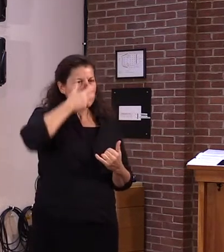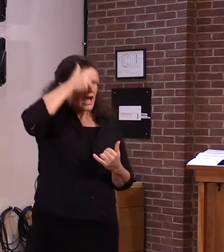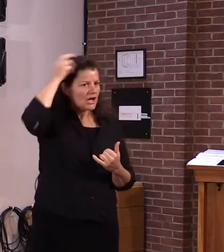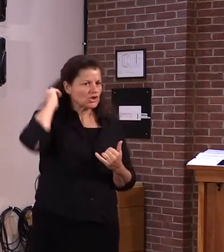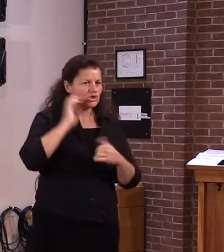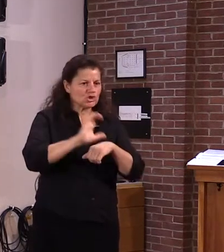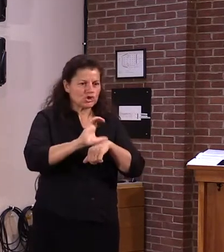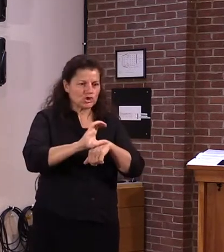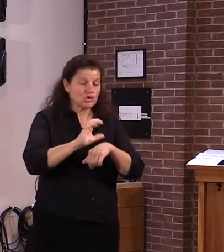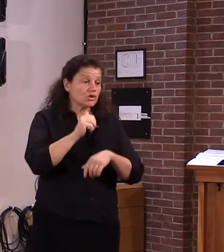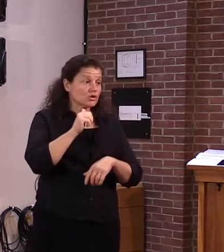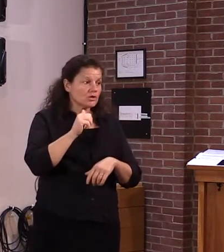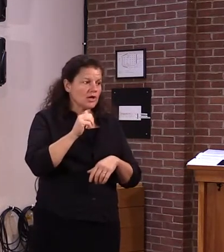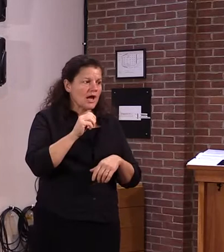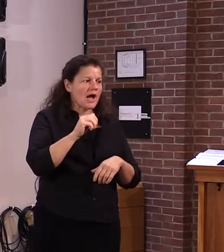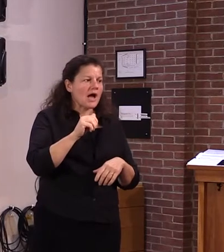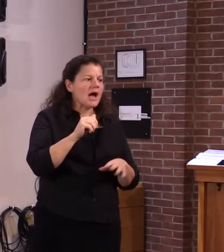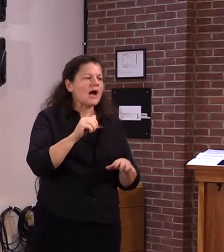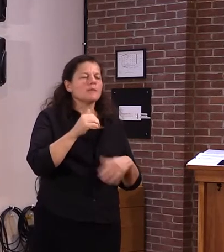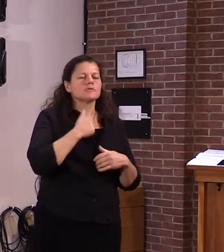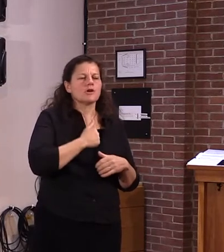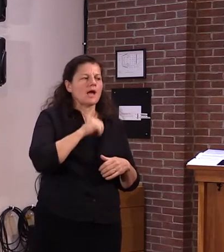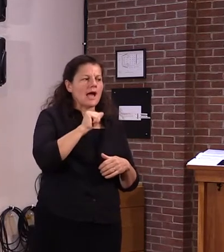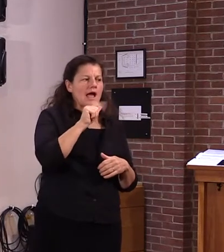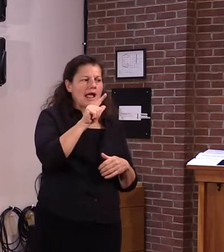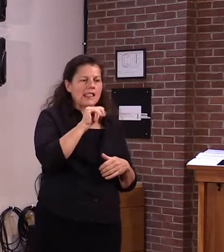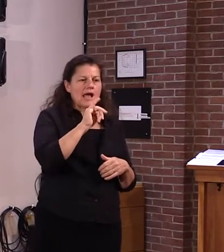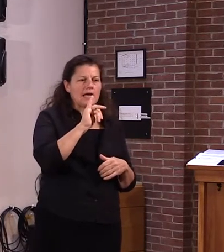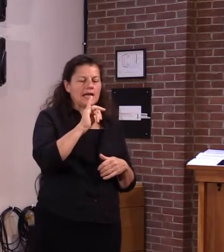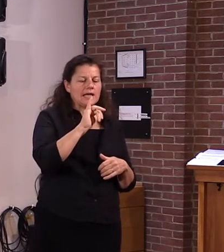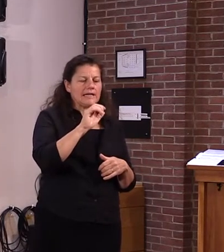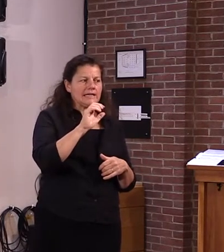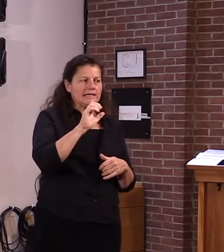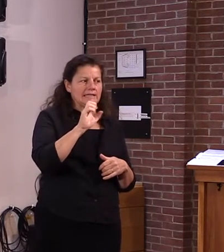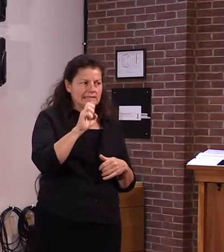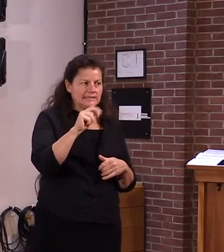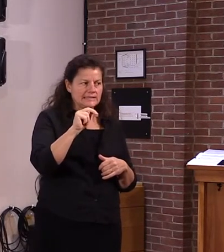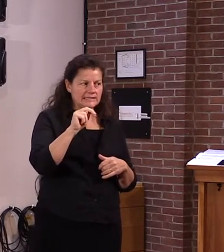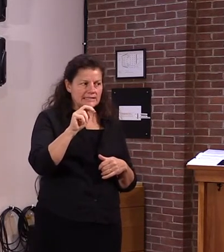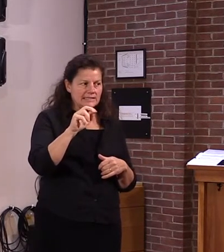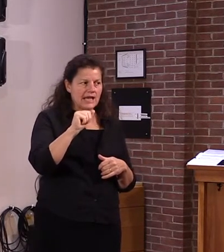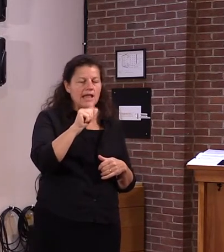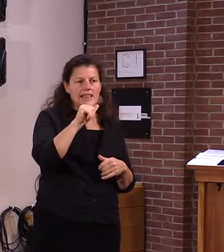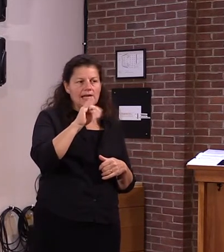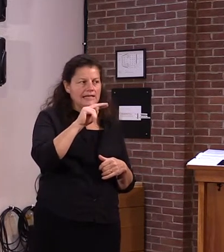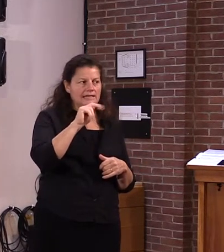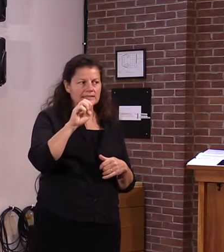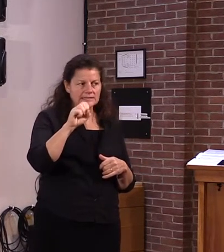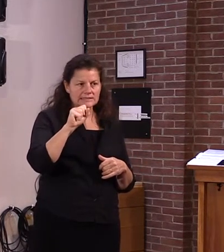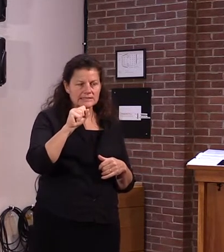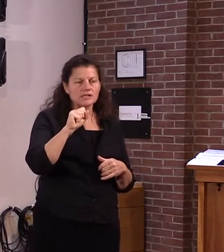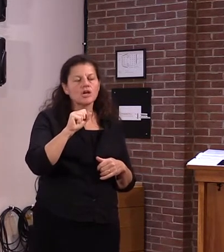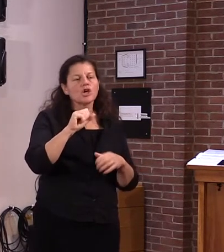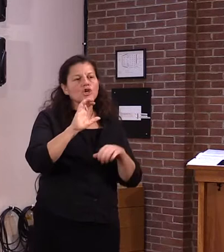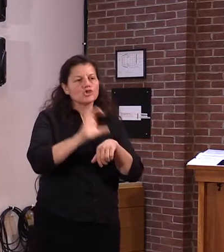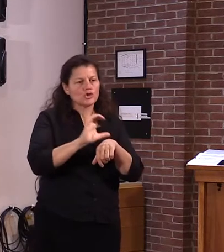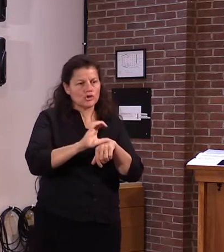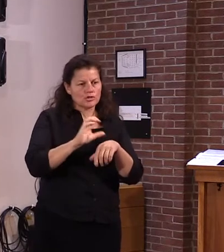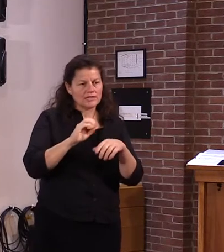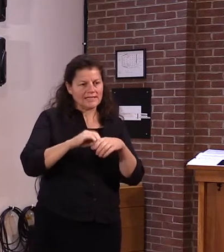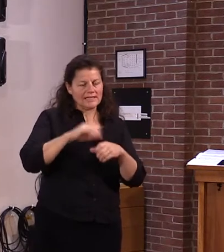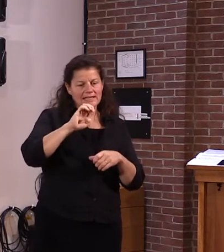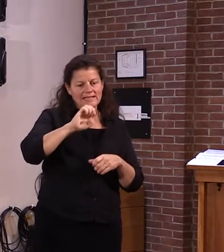Tomorrow, I'll give a plug. Tomorrow, there is a pop-up site at the Alliance Church in Essex on Old Stage